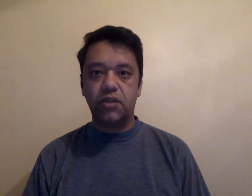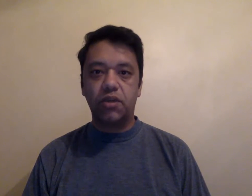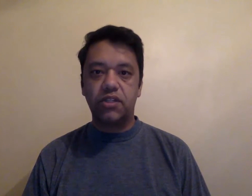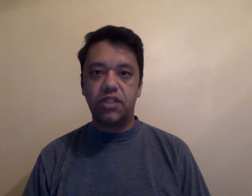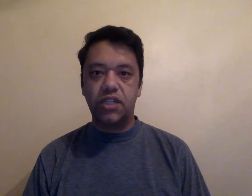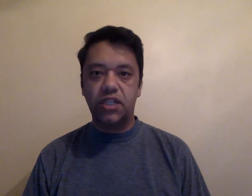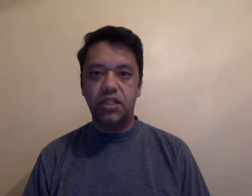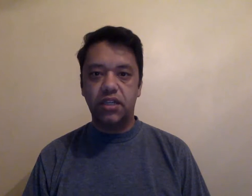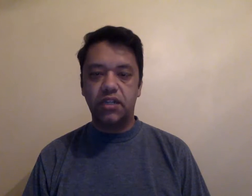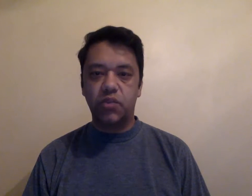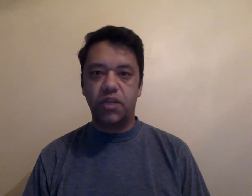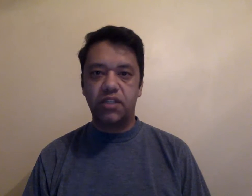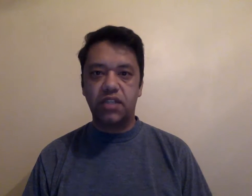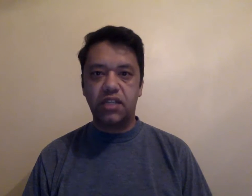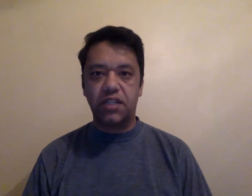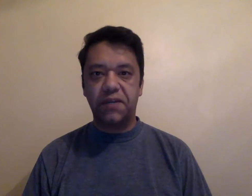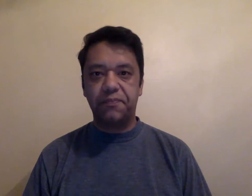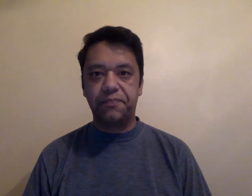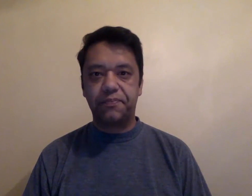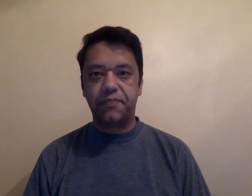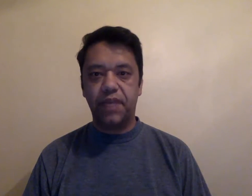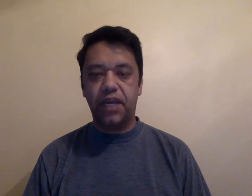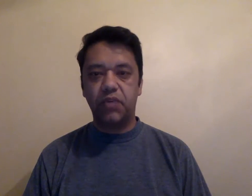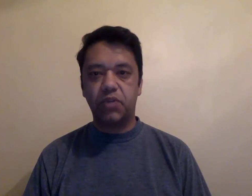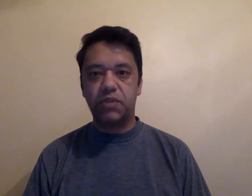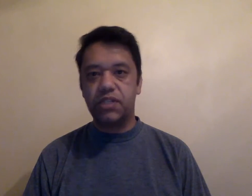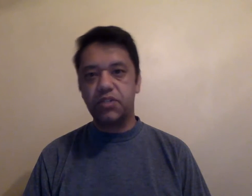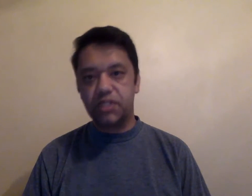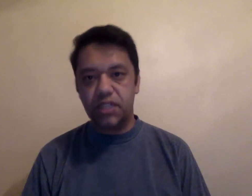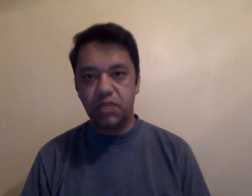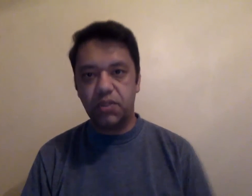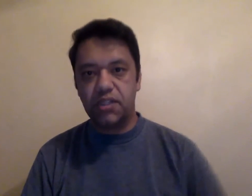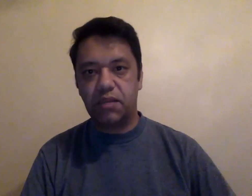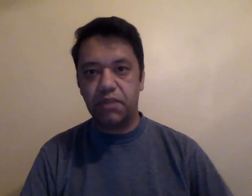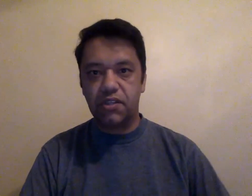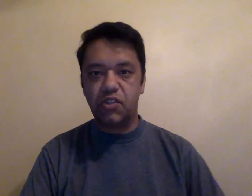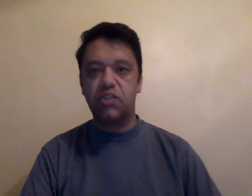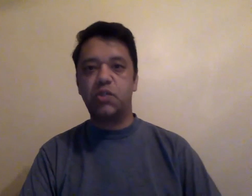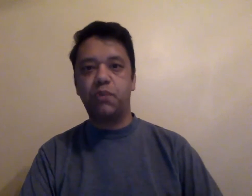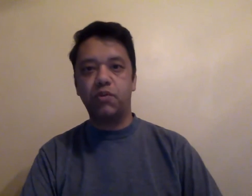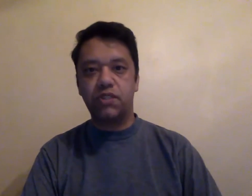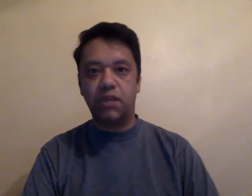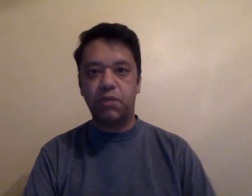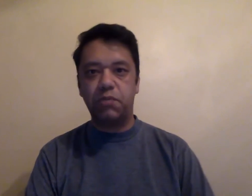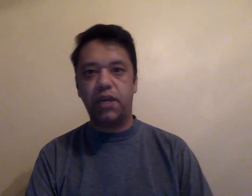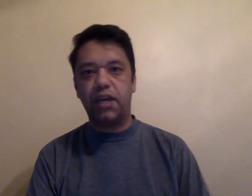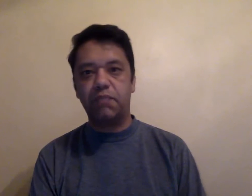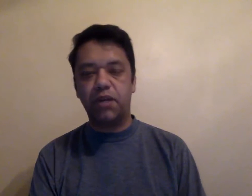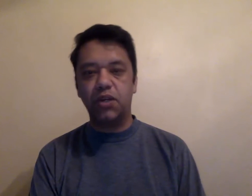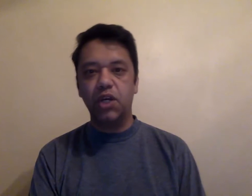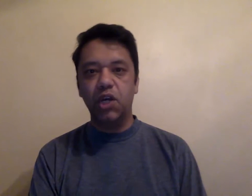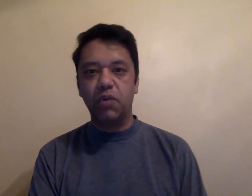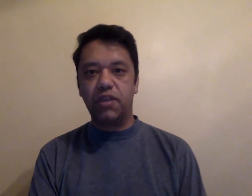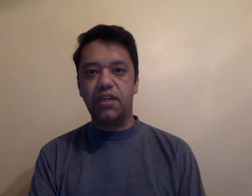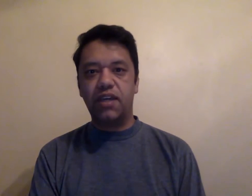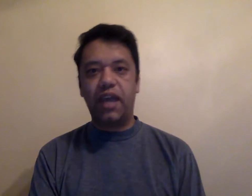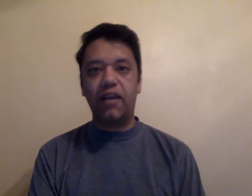Solar City, as well as Tesla. And what was interesting was some of the disputes that people had about whether he can